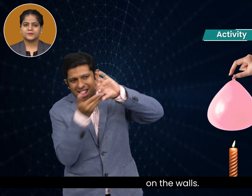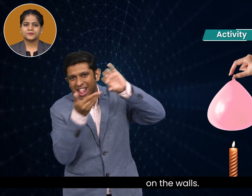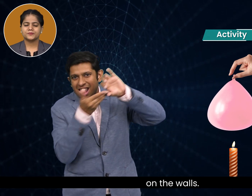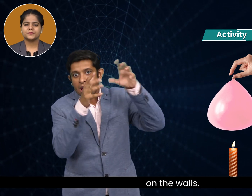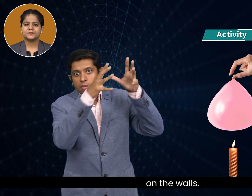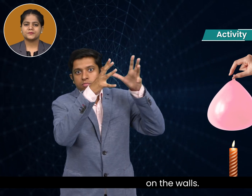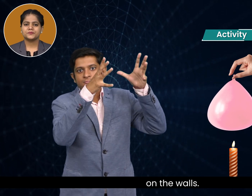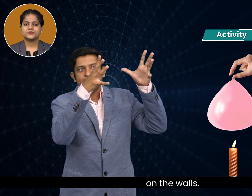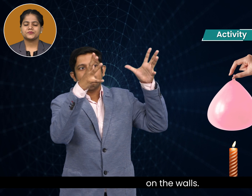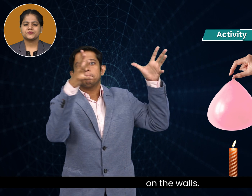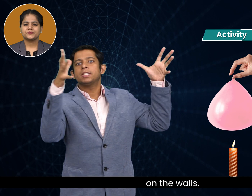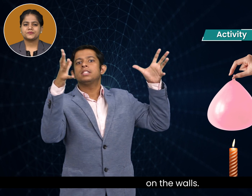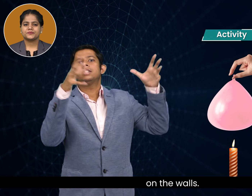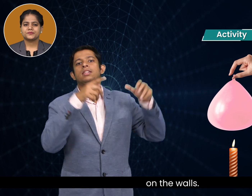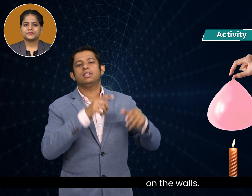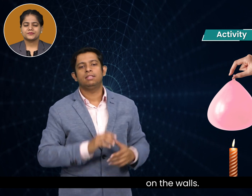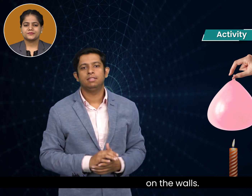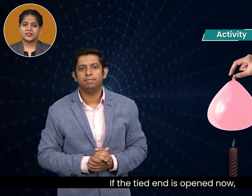walls.